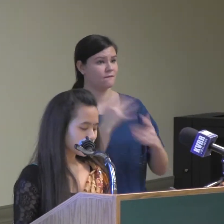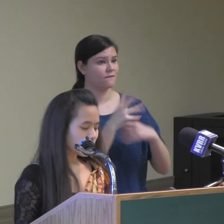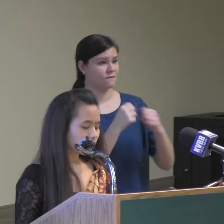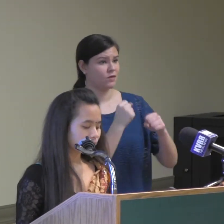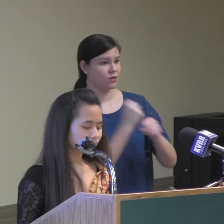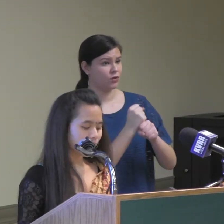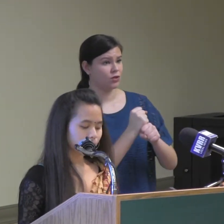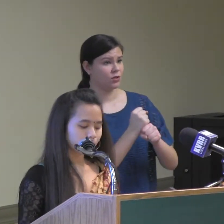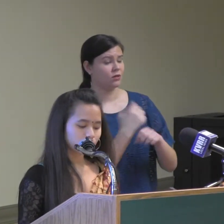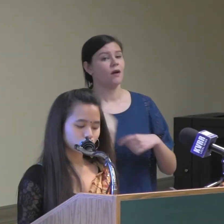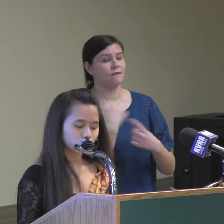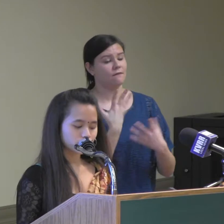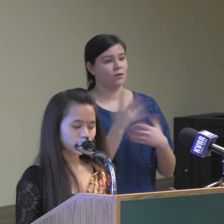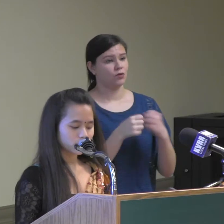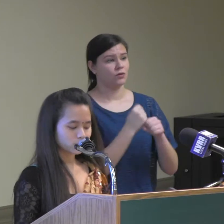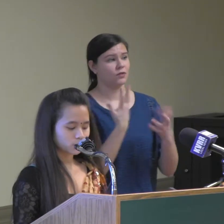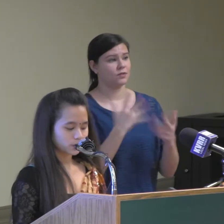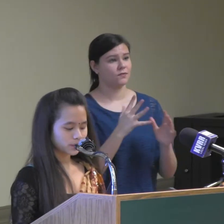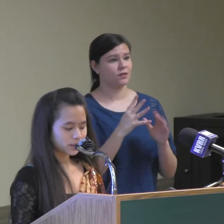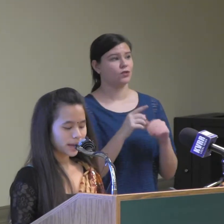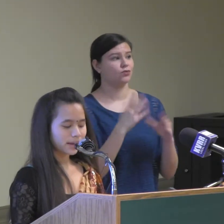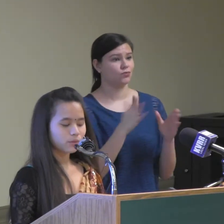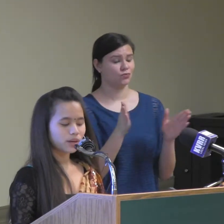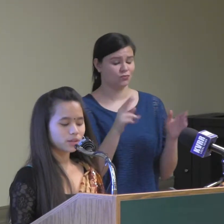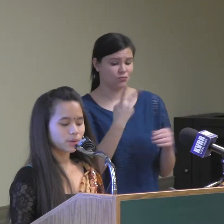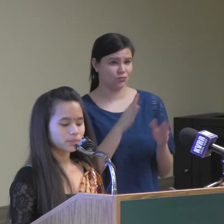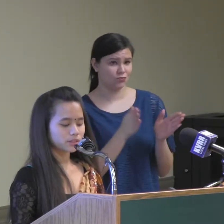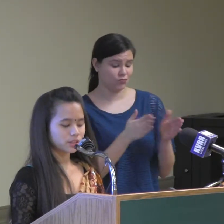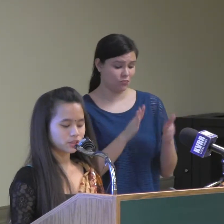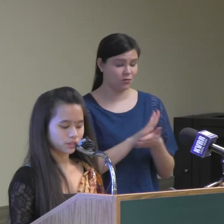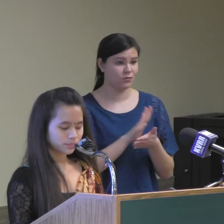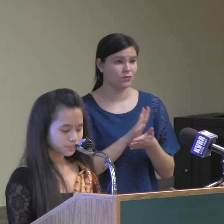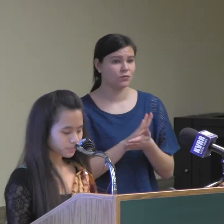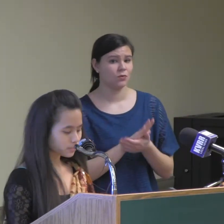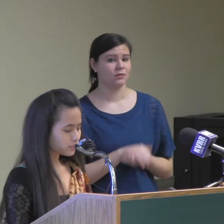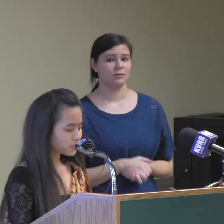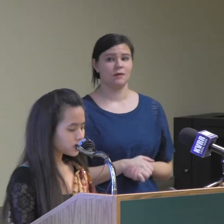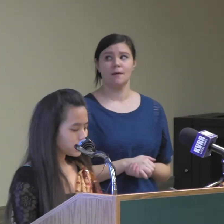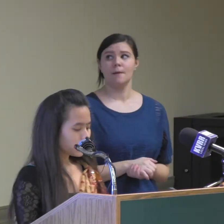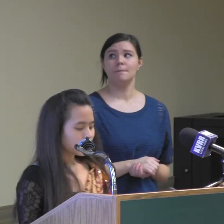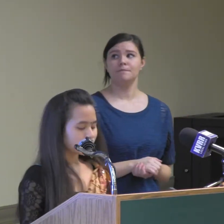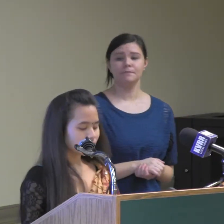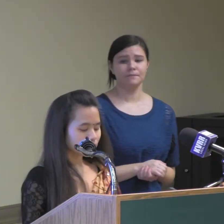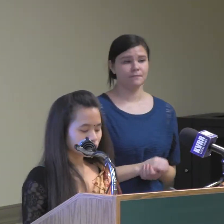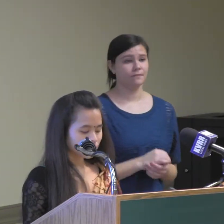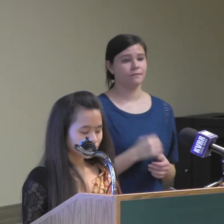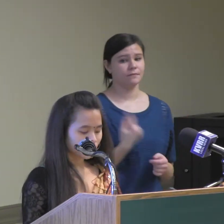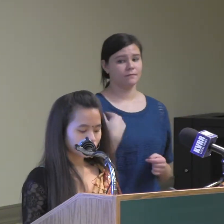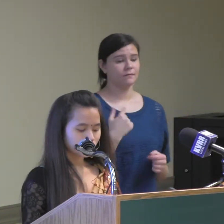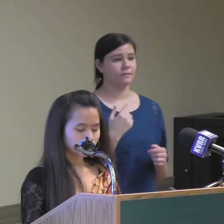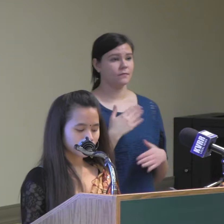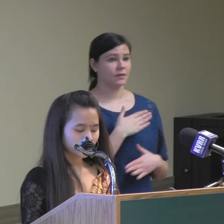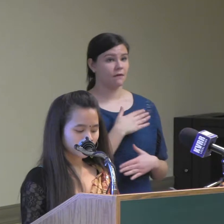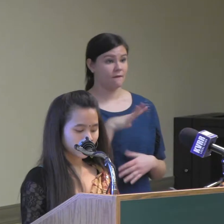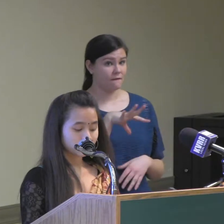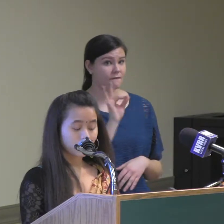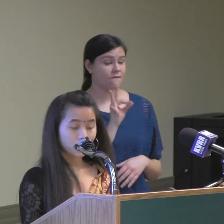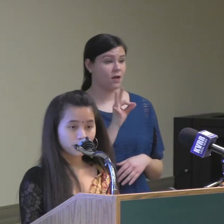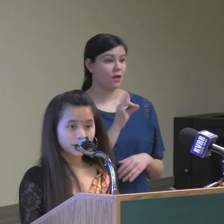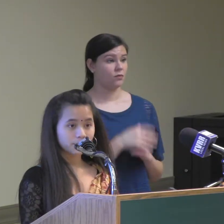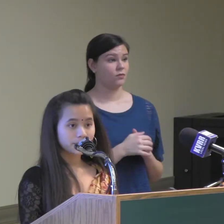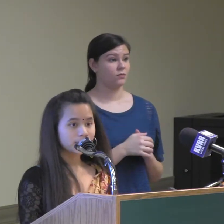years, the camp made two small schools and a water pump station. They eventually found jobs such